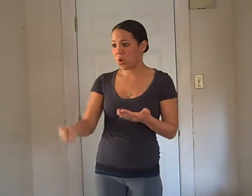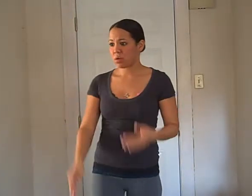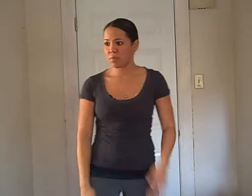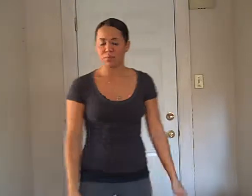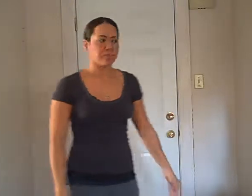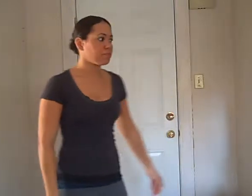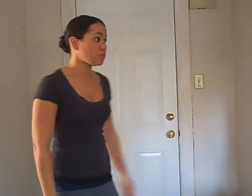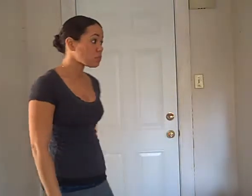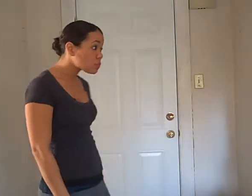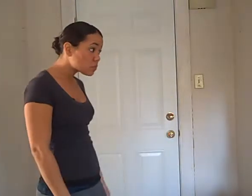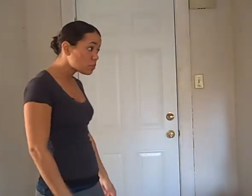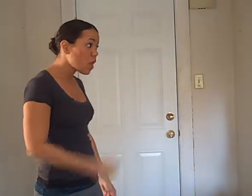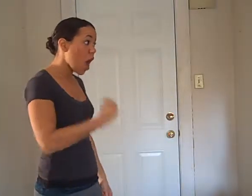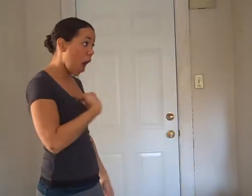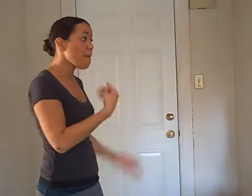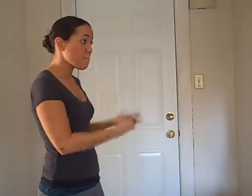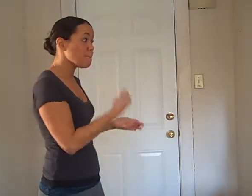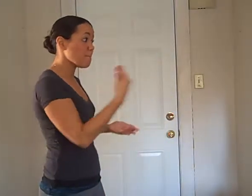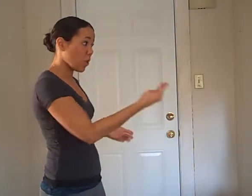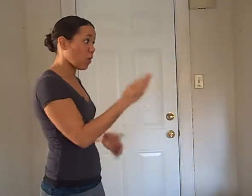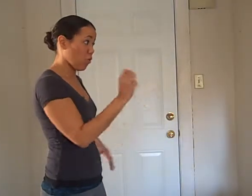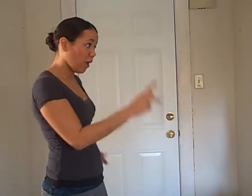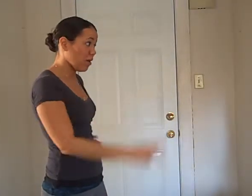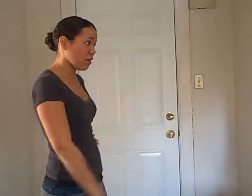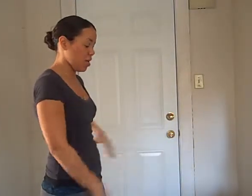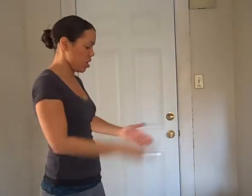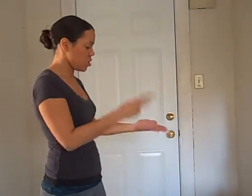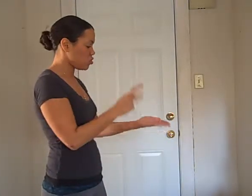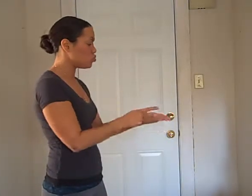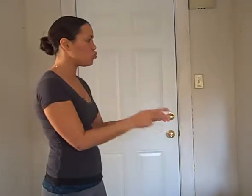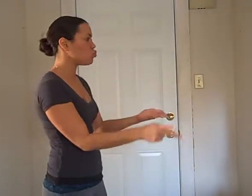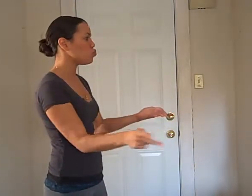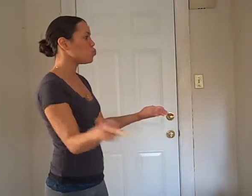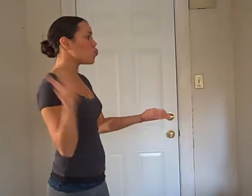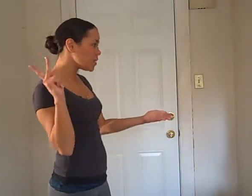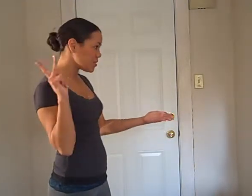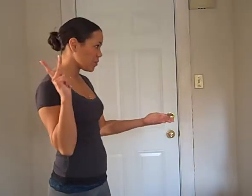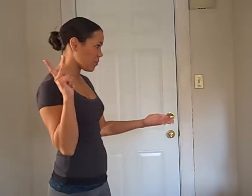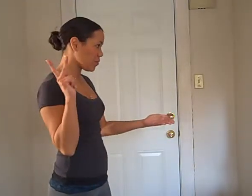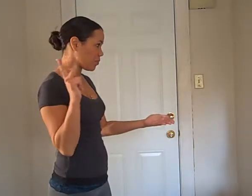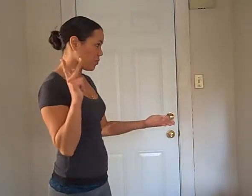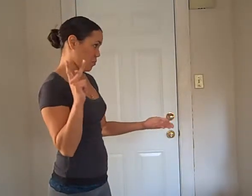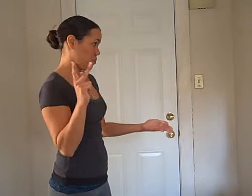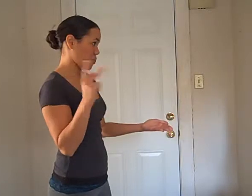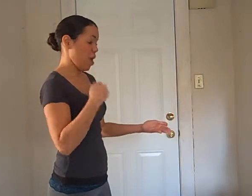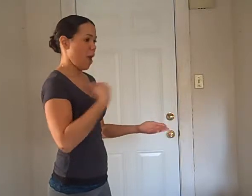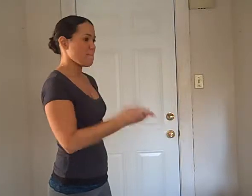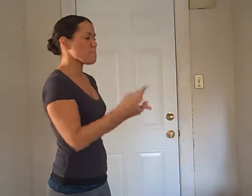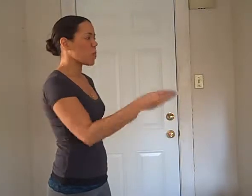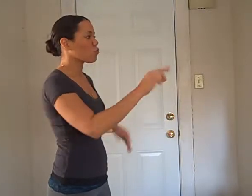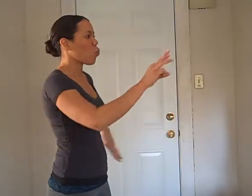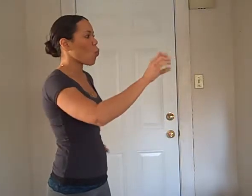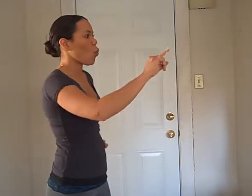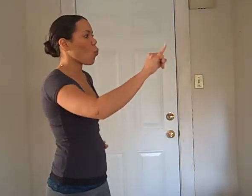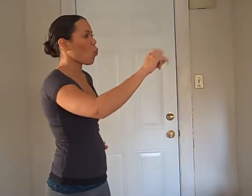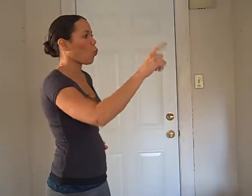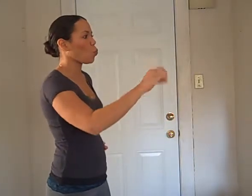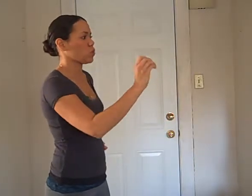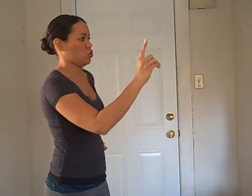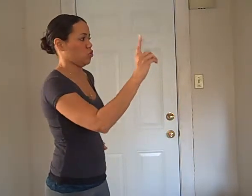it, said Xenophilius dogmatically. 2 weeks ago, from a delightful young wizard who knew of my